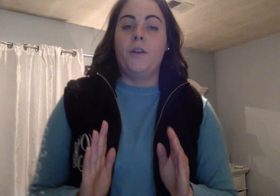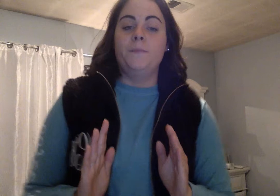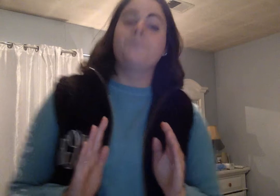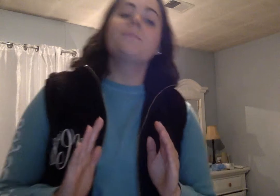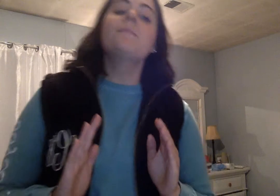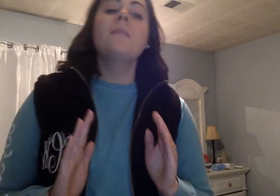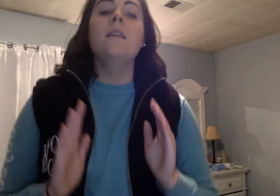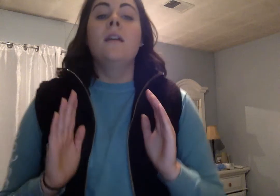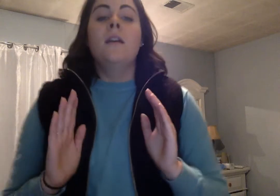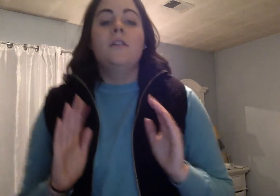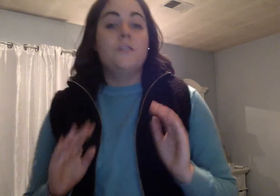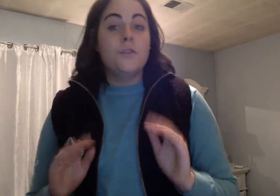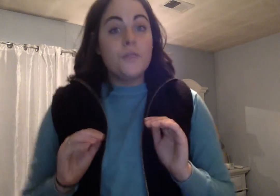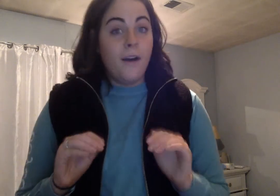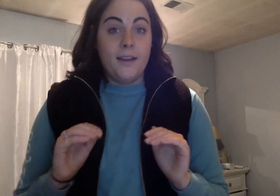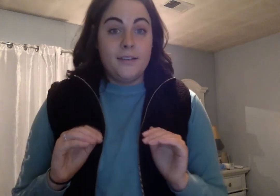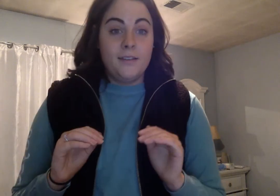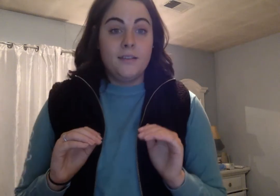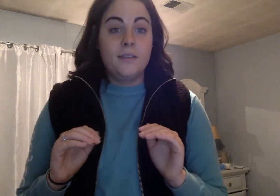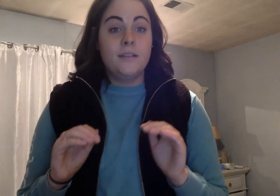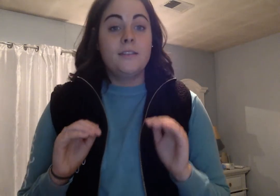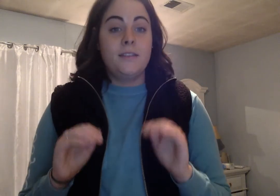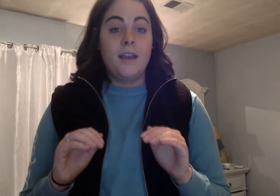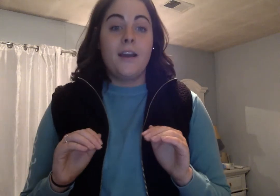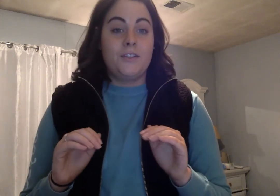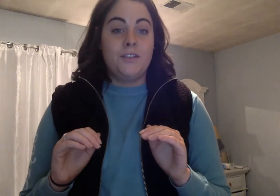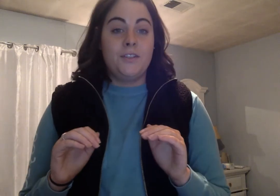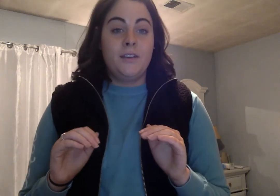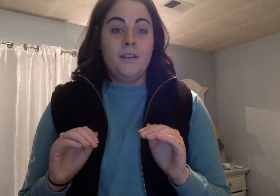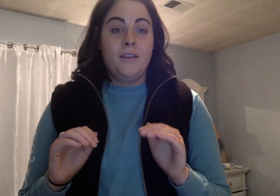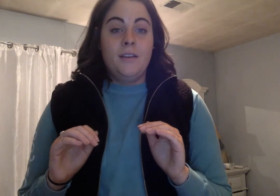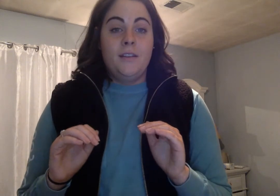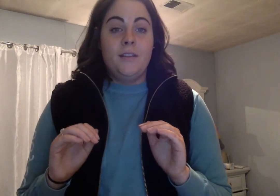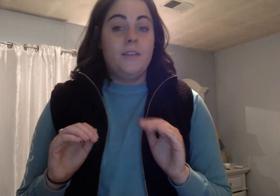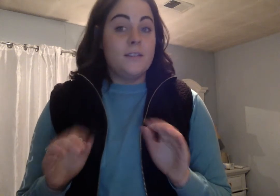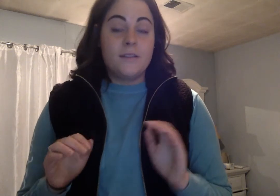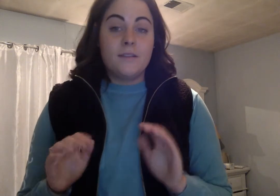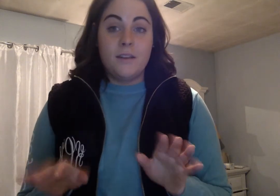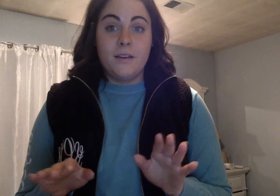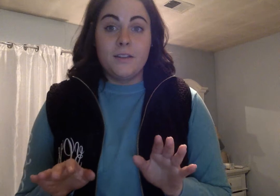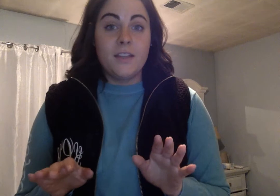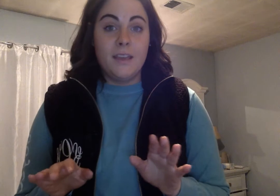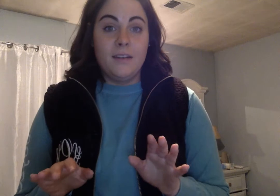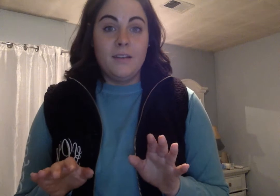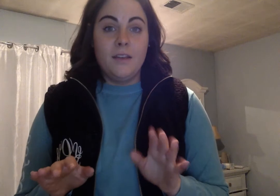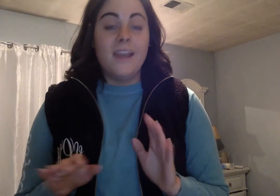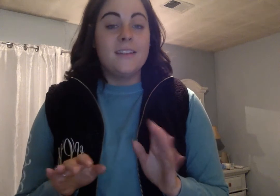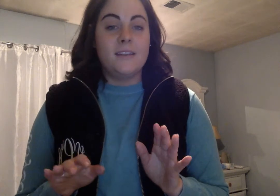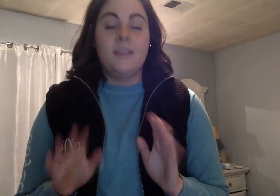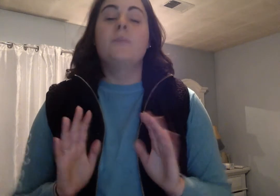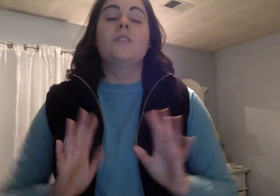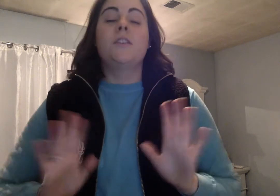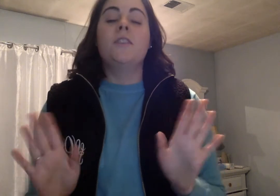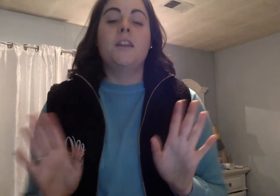important. Do not touch the chicken instantly. Just don't touch